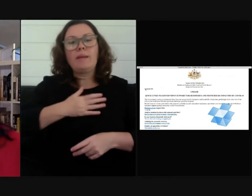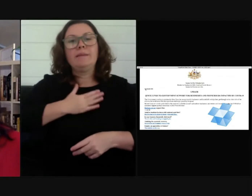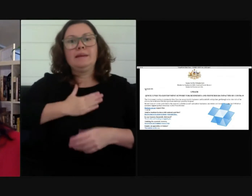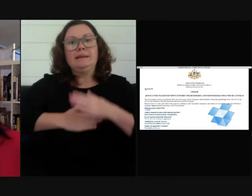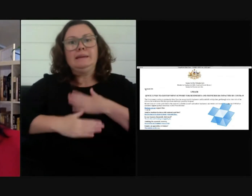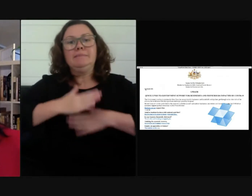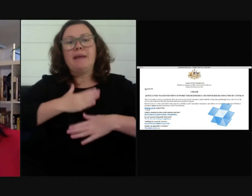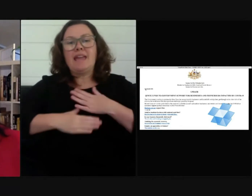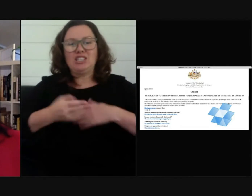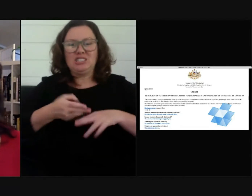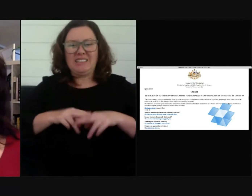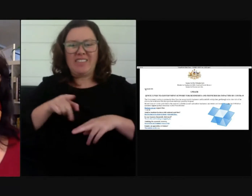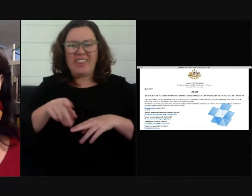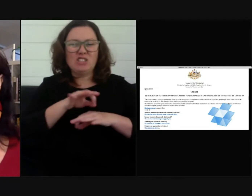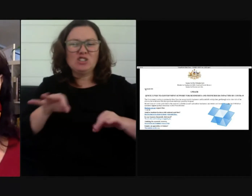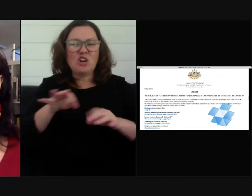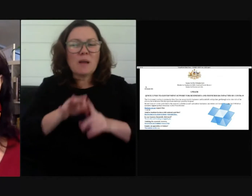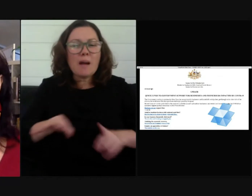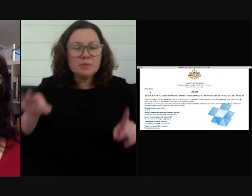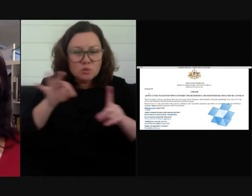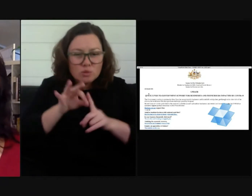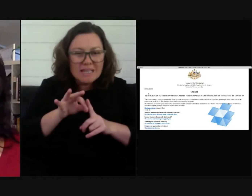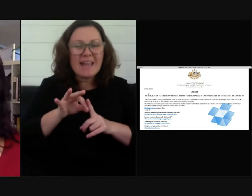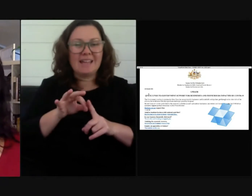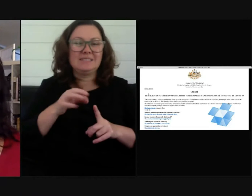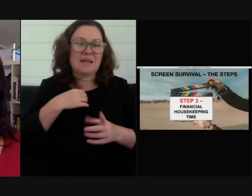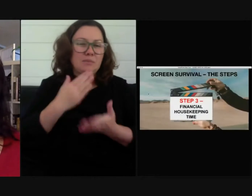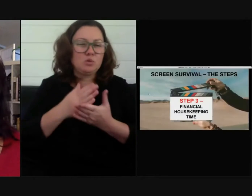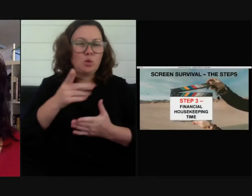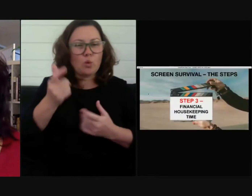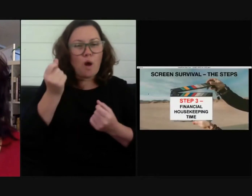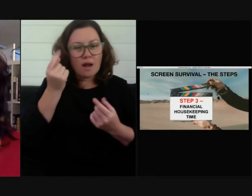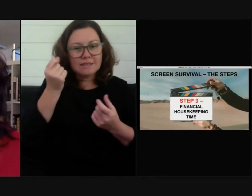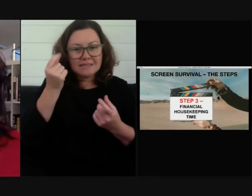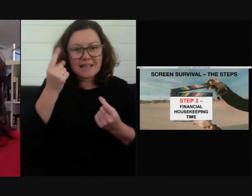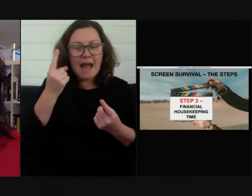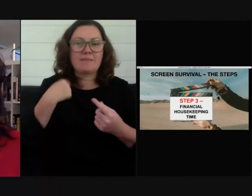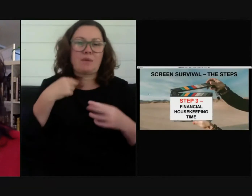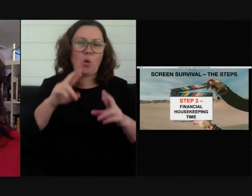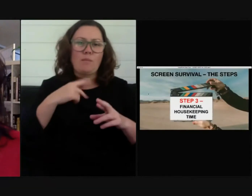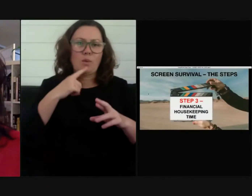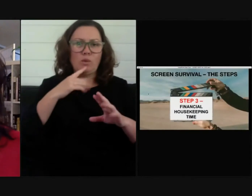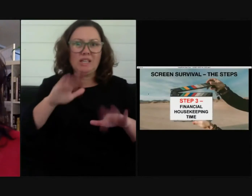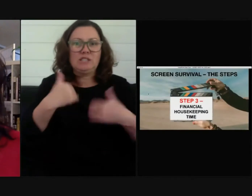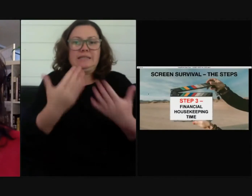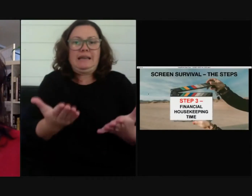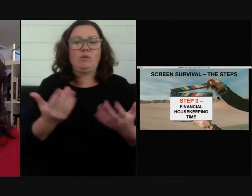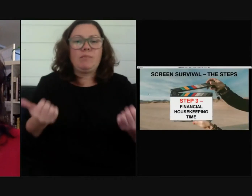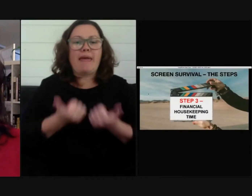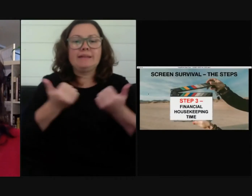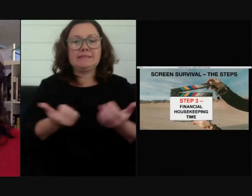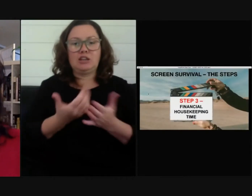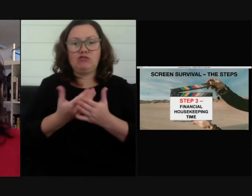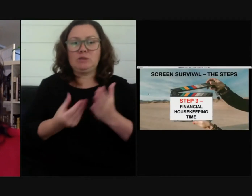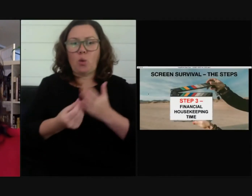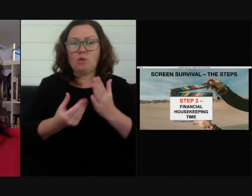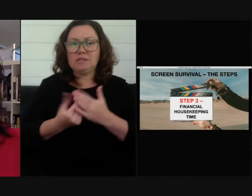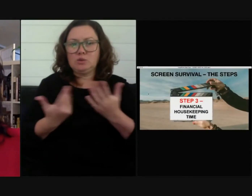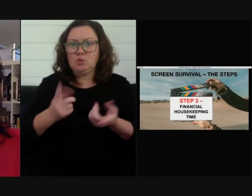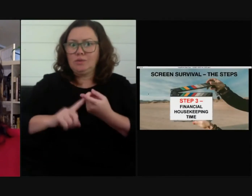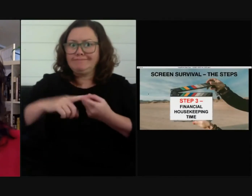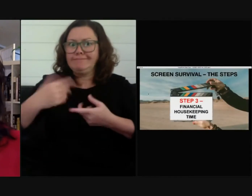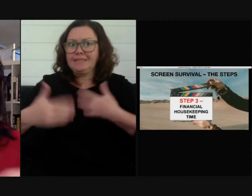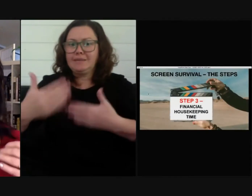But of course, we've given you lots of resources to keep you moving. Step number 3 is to talk about getting